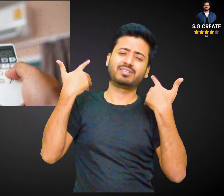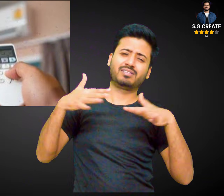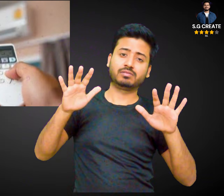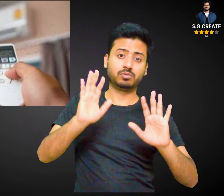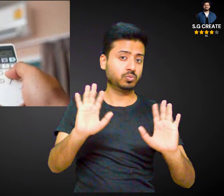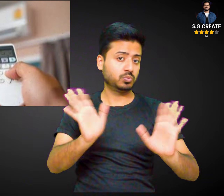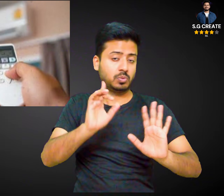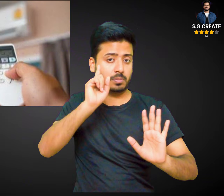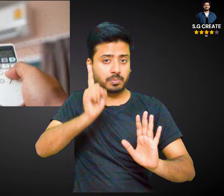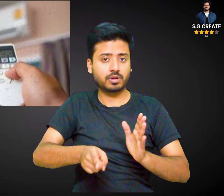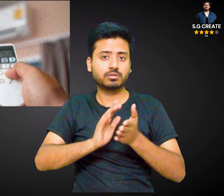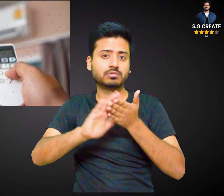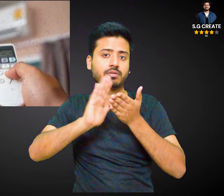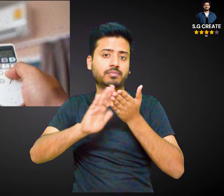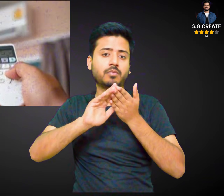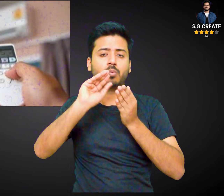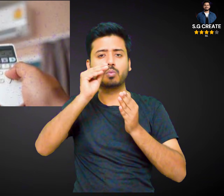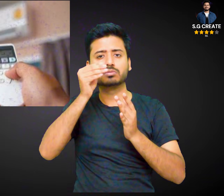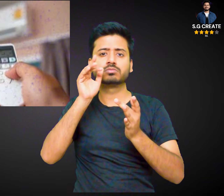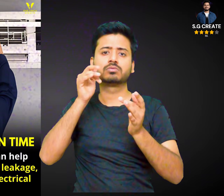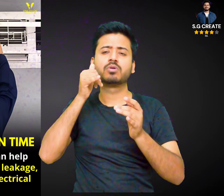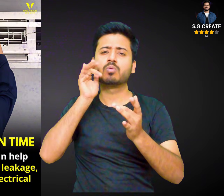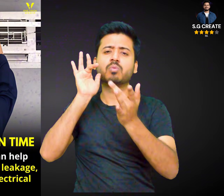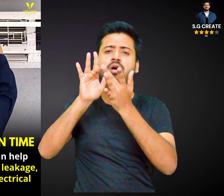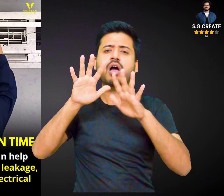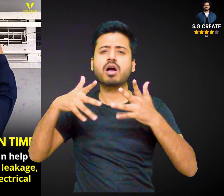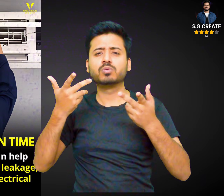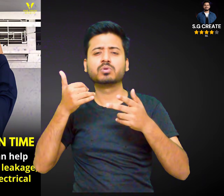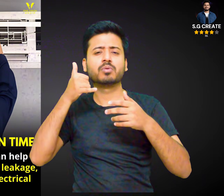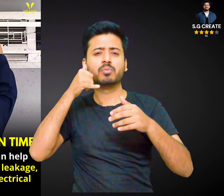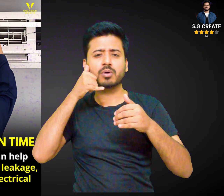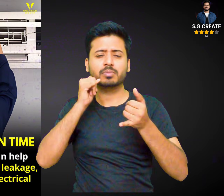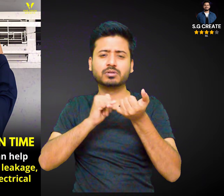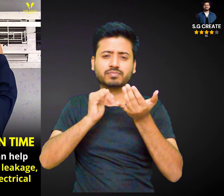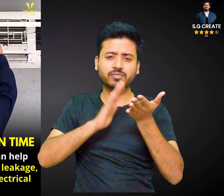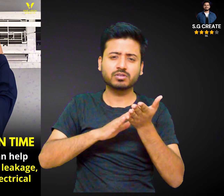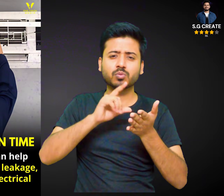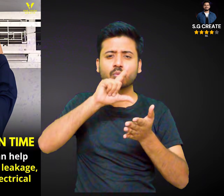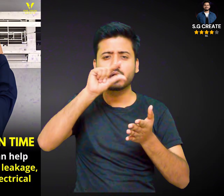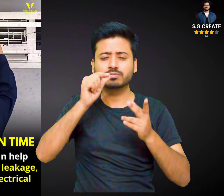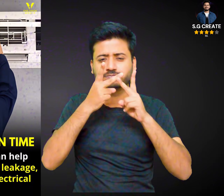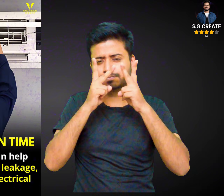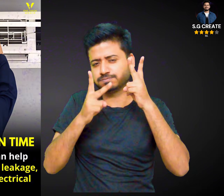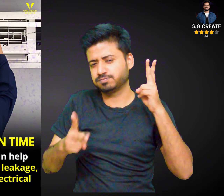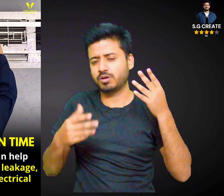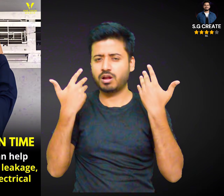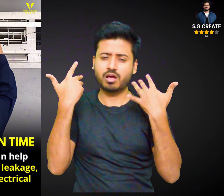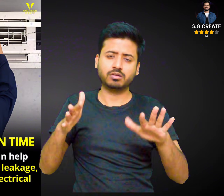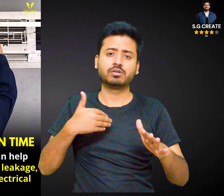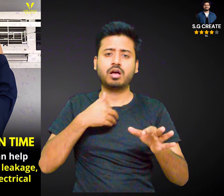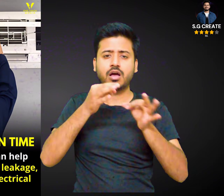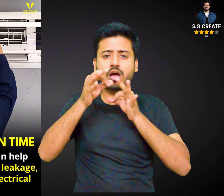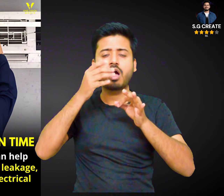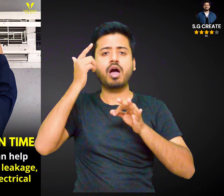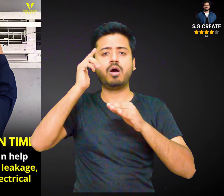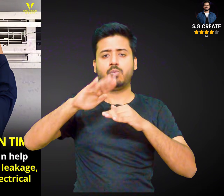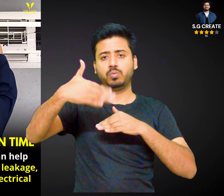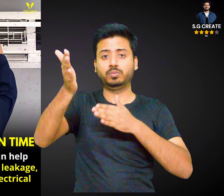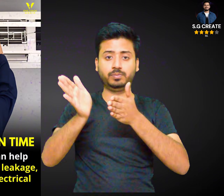Electrical failures. Poor wiring, loose plug connections, and faulty miniature circuit breakers, MCBs, fail to trip when